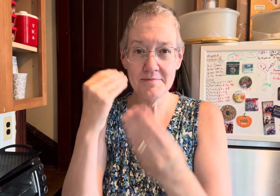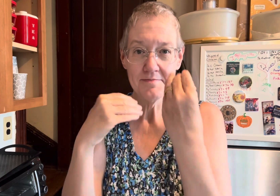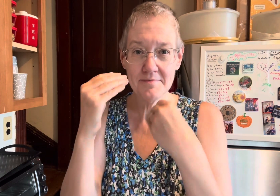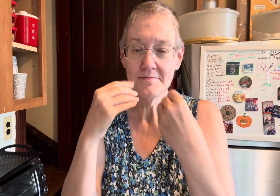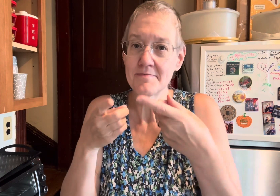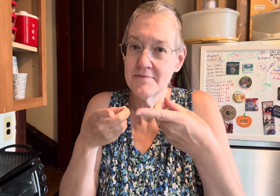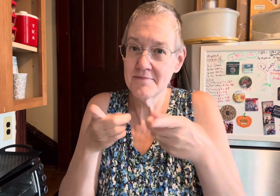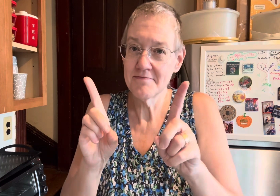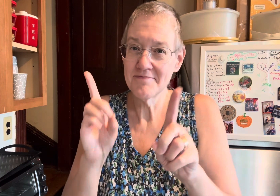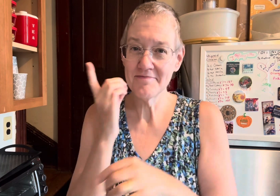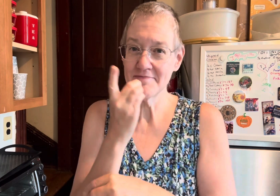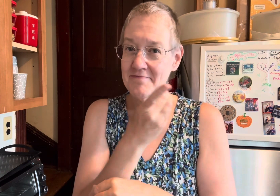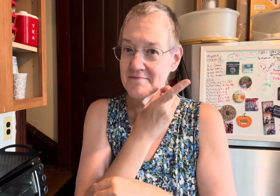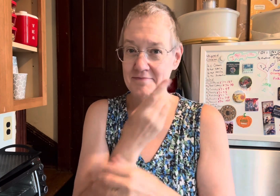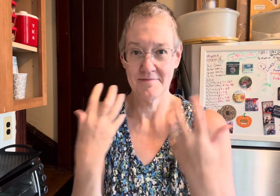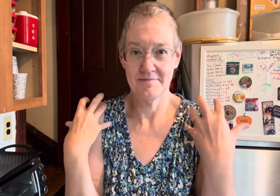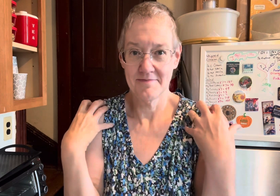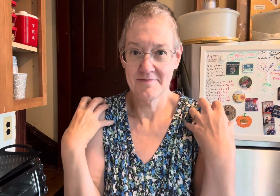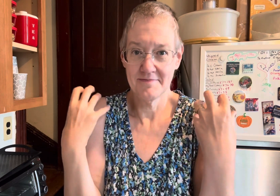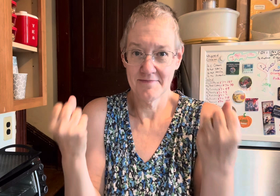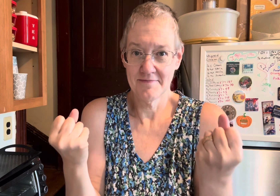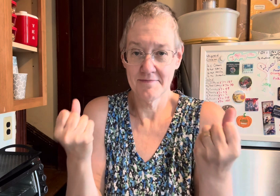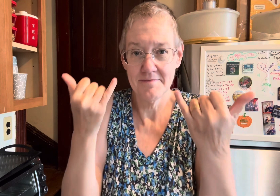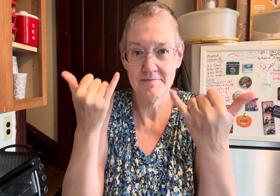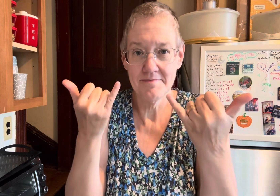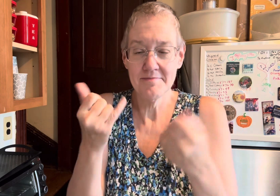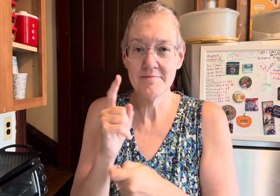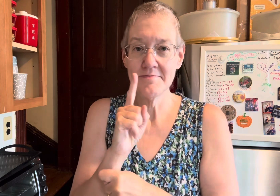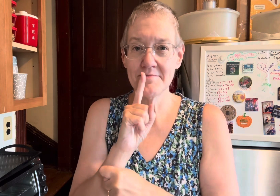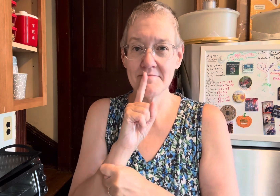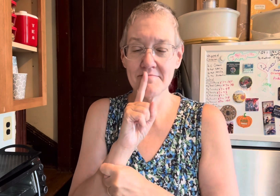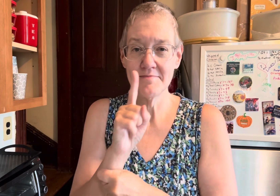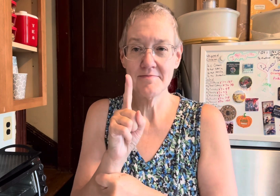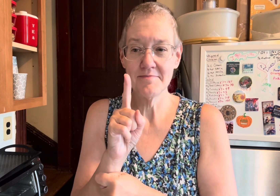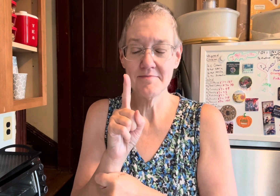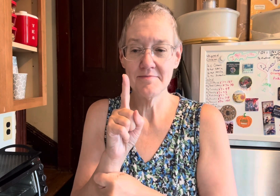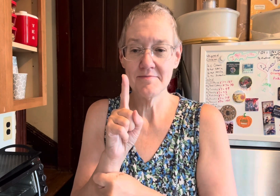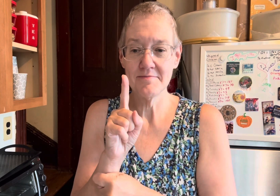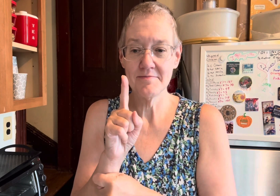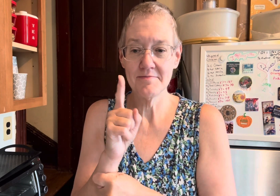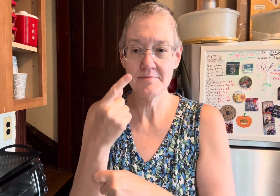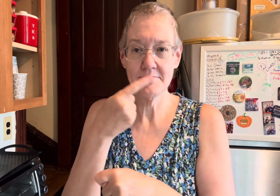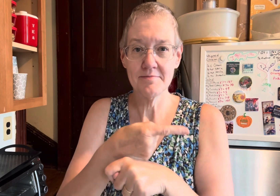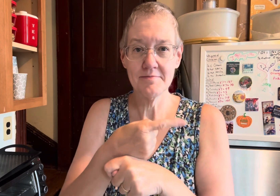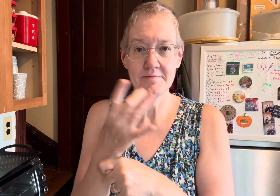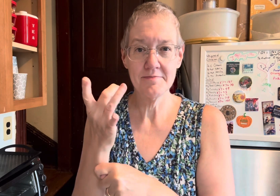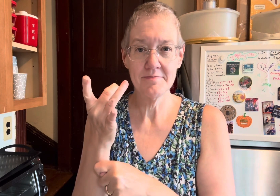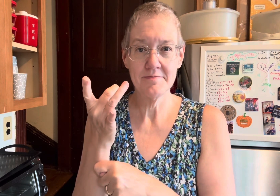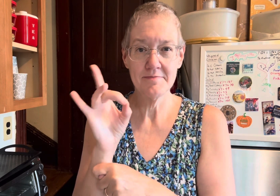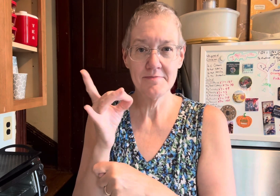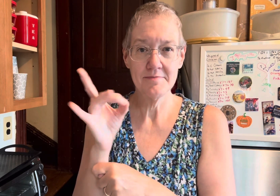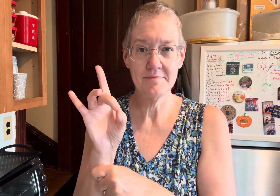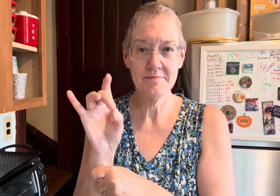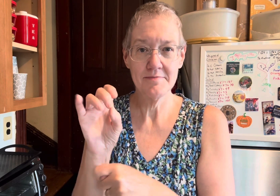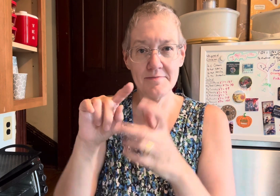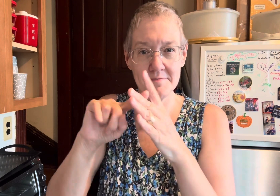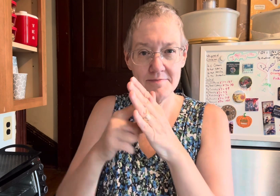keto eating. While Dale is recovering from his liver transplant surgery, we're now starting the 18th